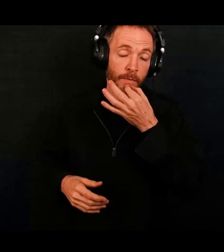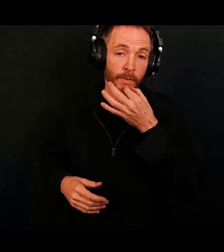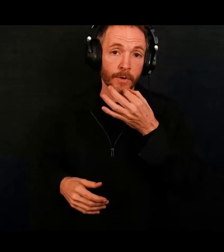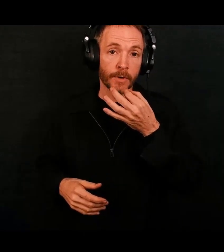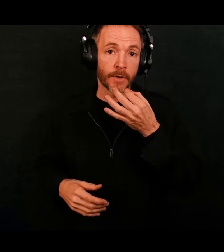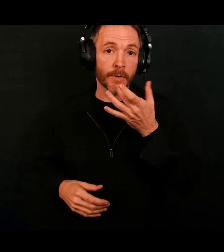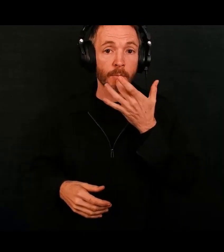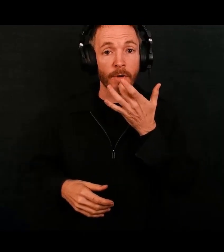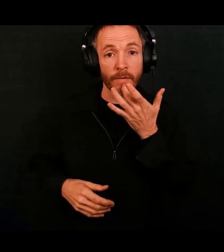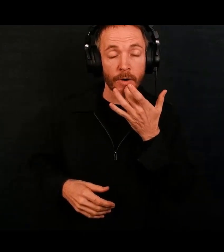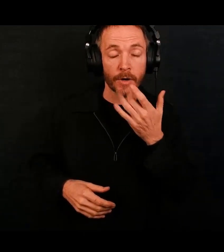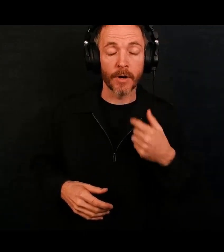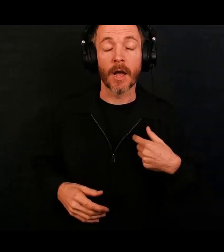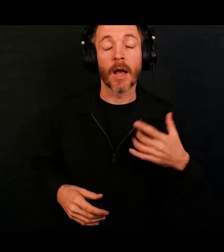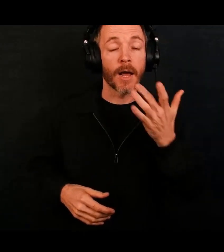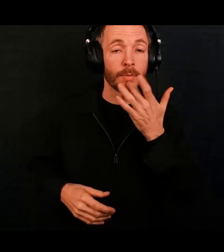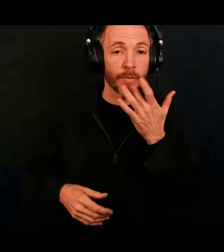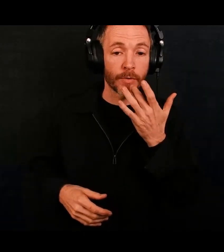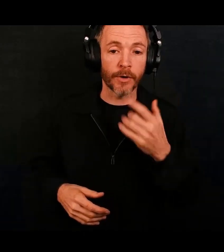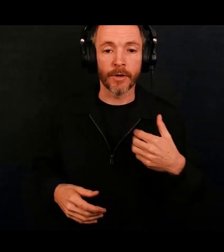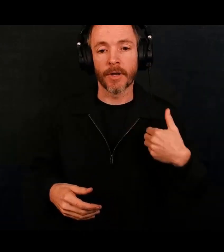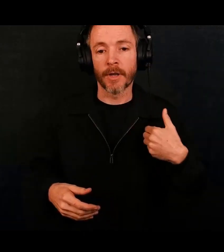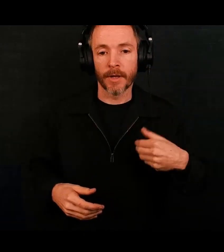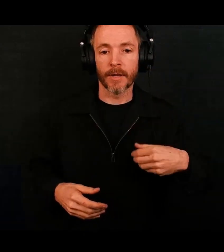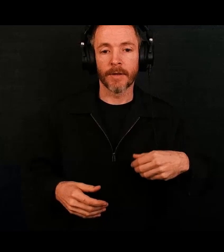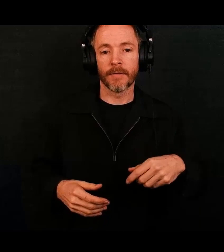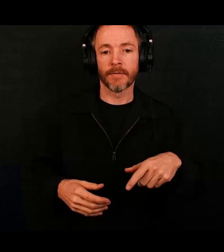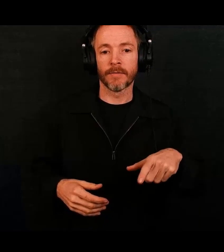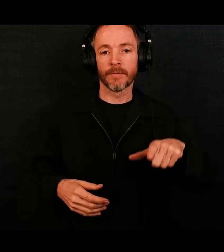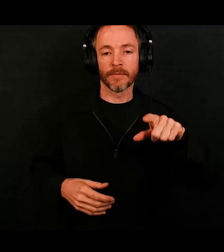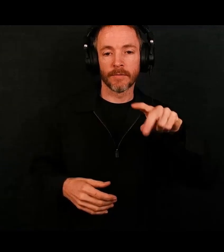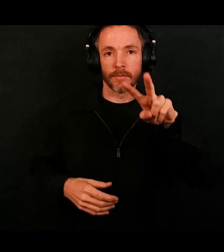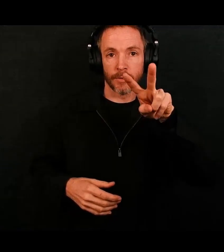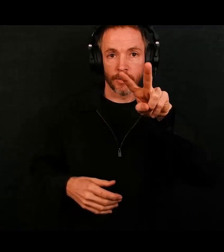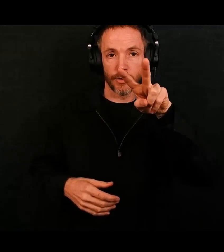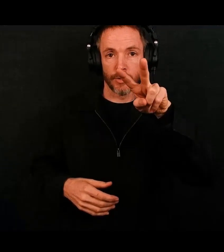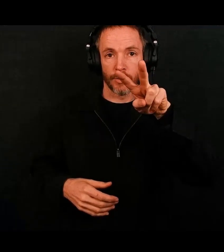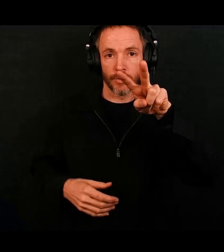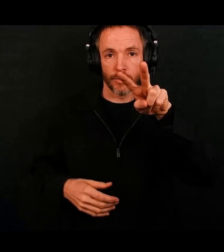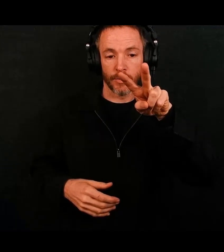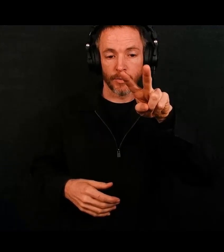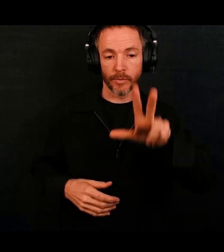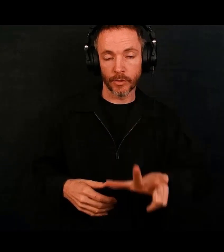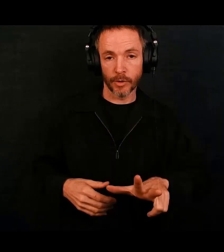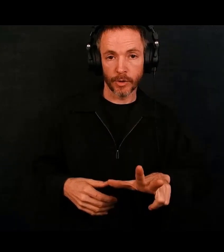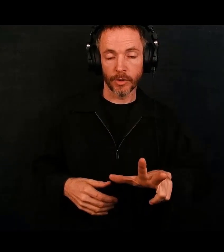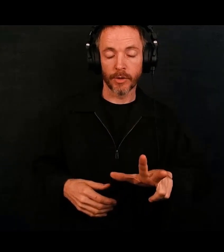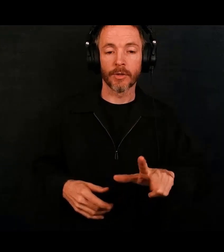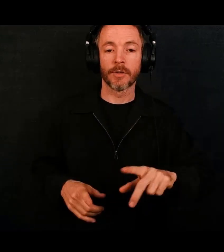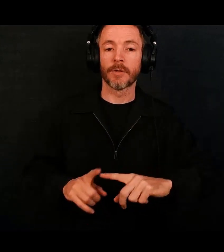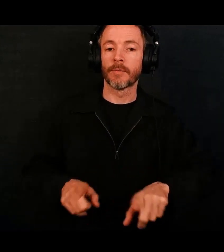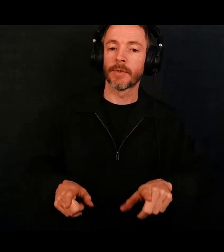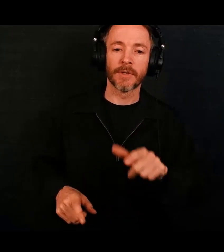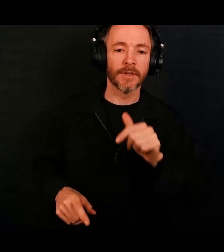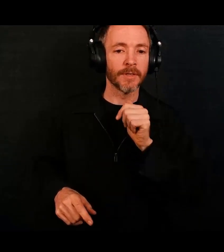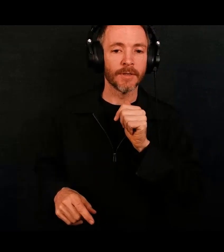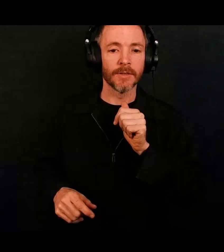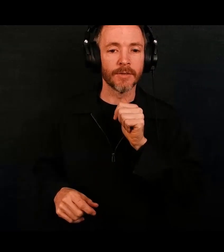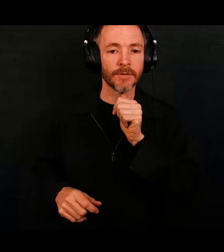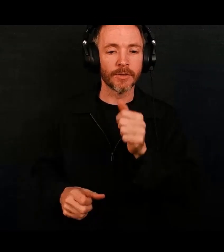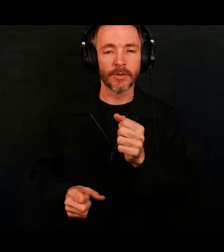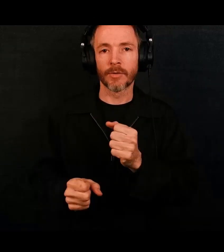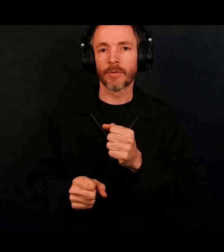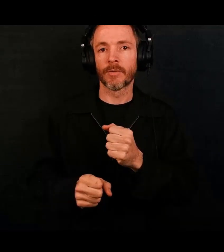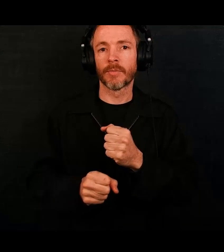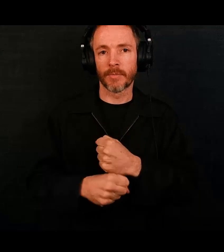I mean, this one seems substantially I prefer bigger when you've got your hands by it. But they don't make a perforated tray for it, so I would have